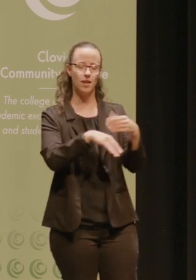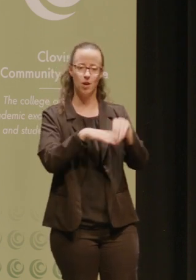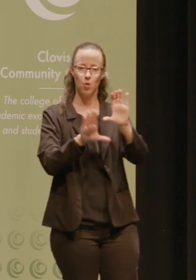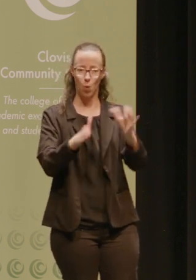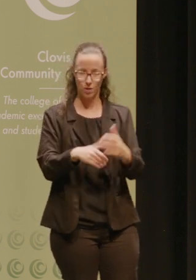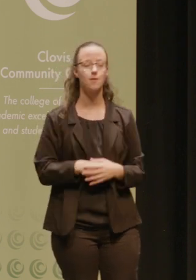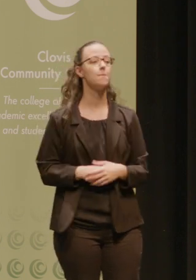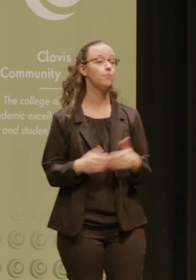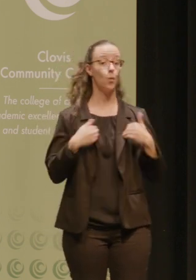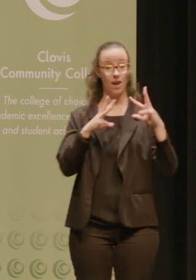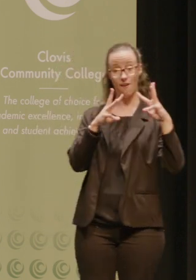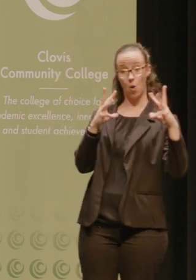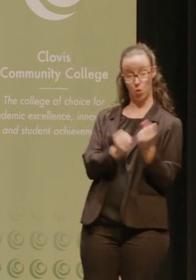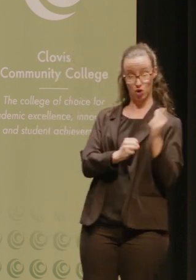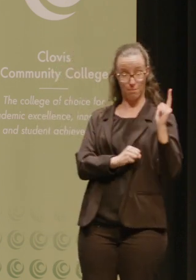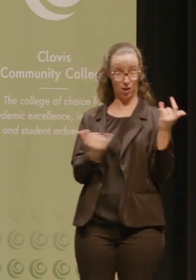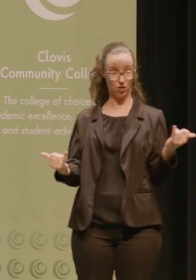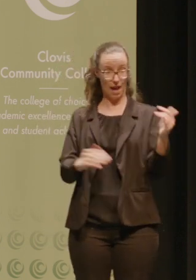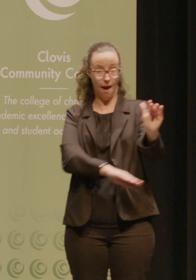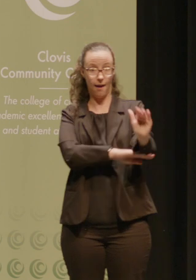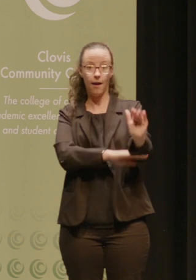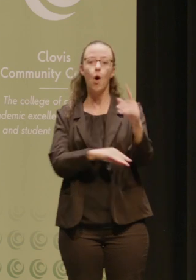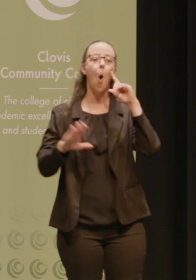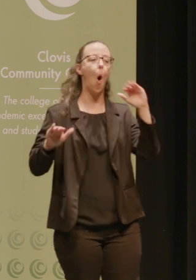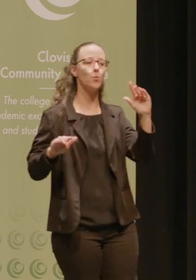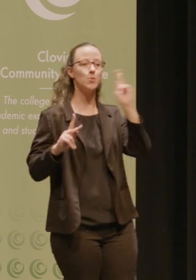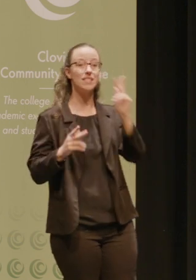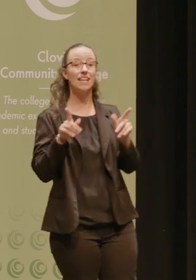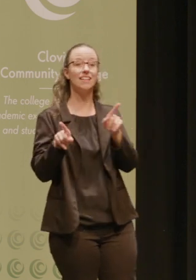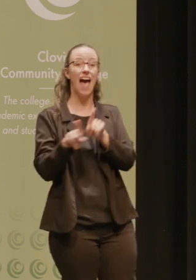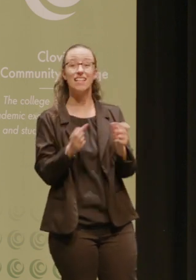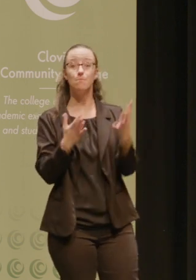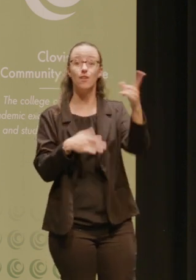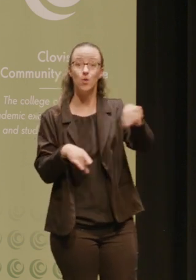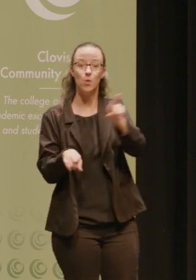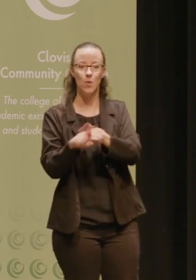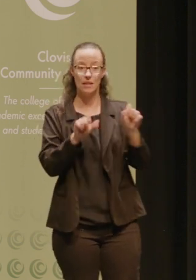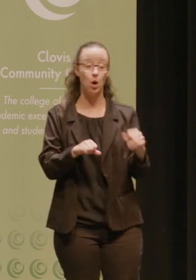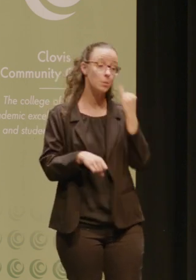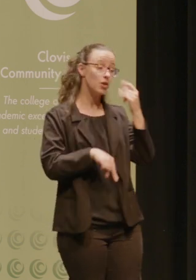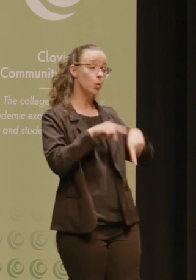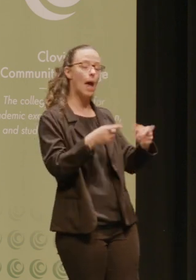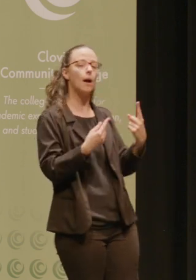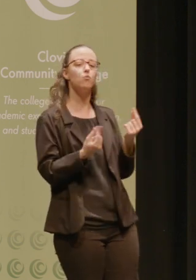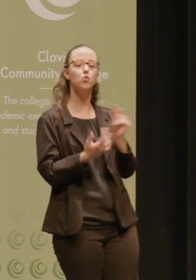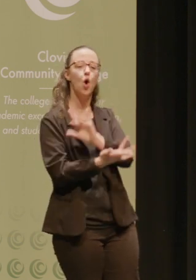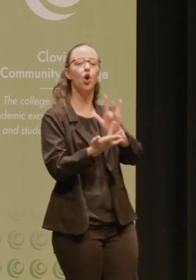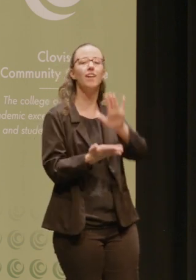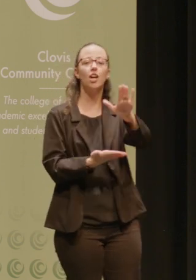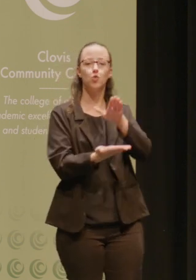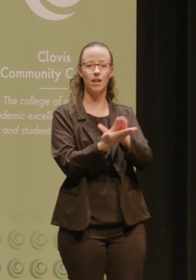course. So we have a workshop later this afternoon. I really hope to see as many of you as possible. If you're not able to make it, reach out to your